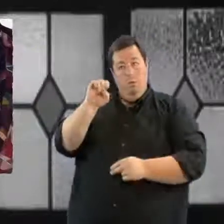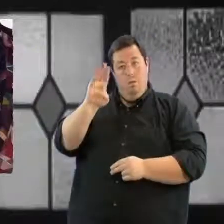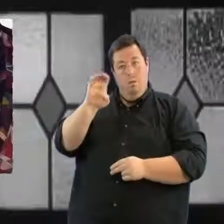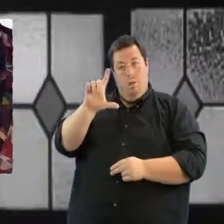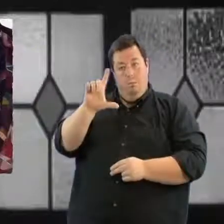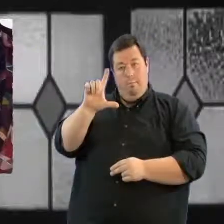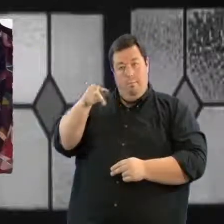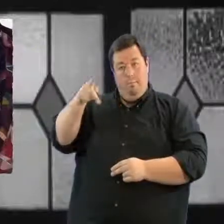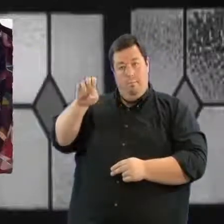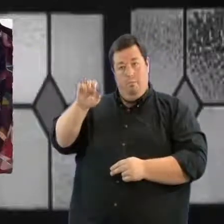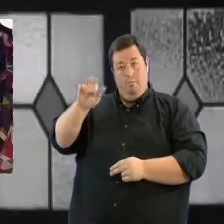not fists.